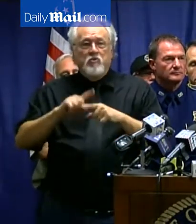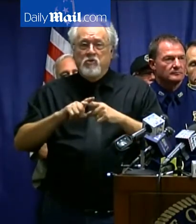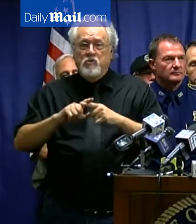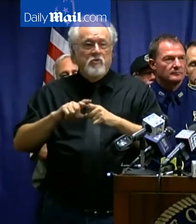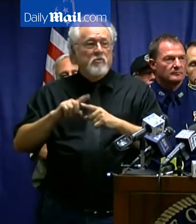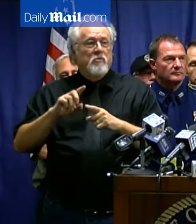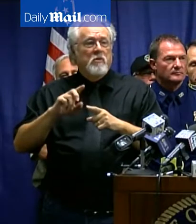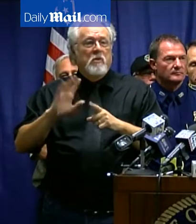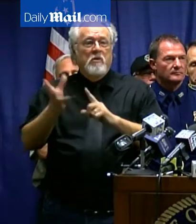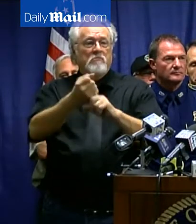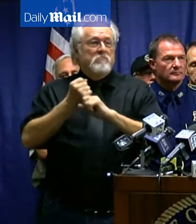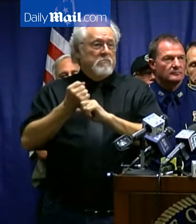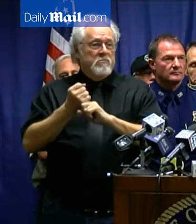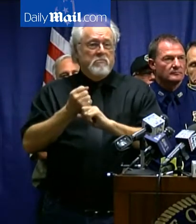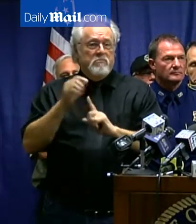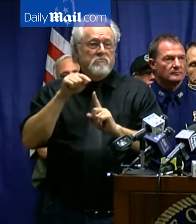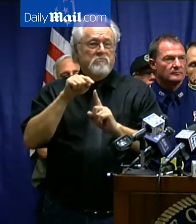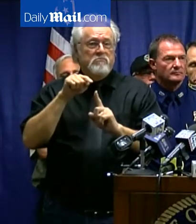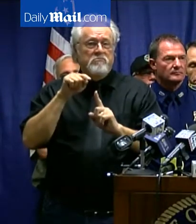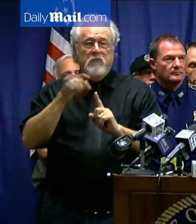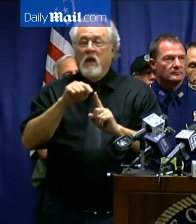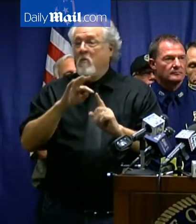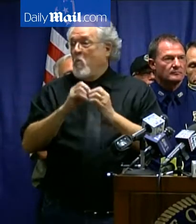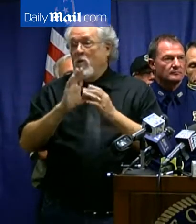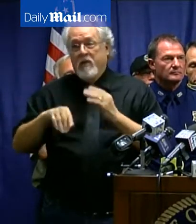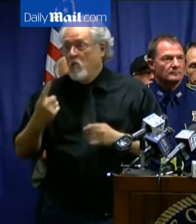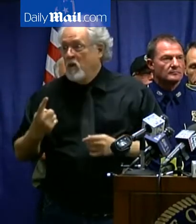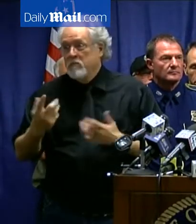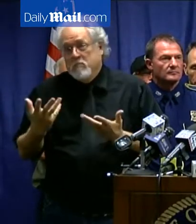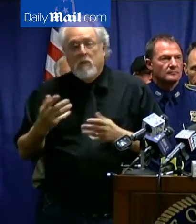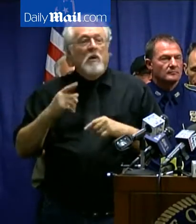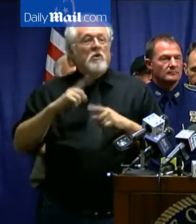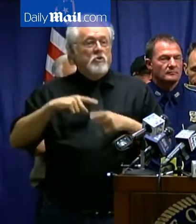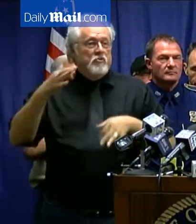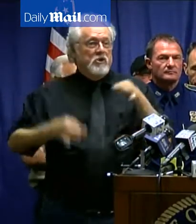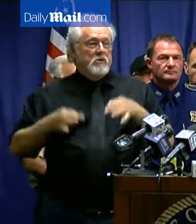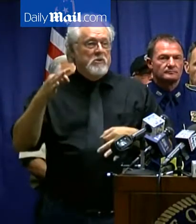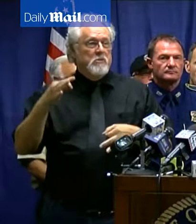bring these perpetrators, if there's more than one, to